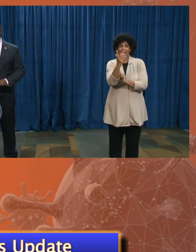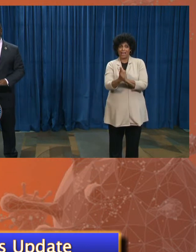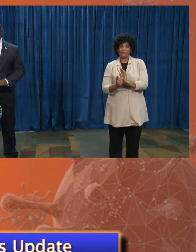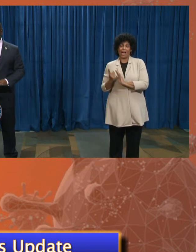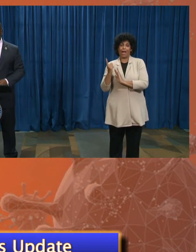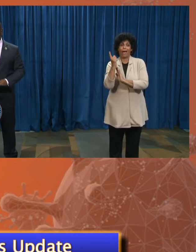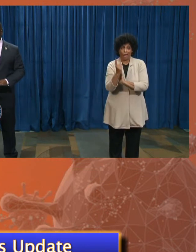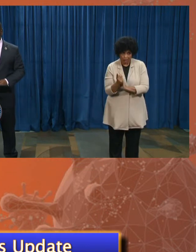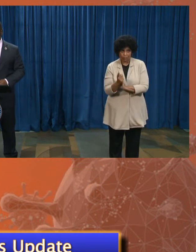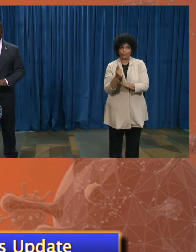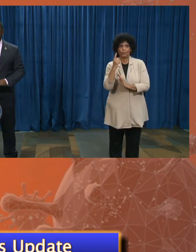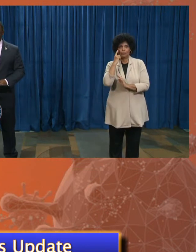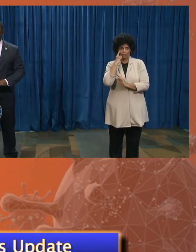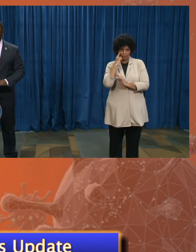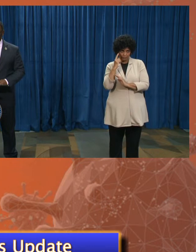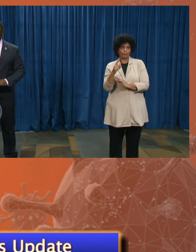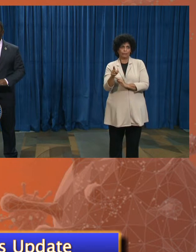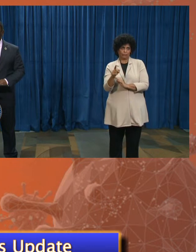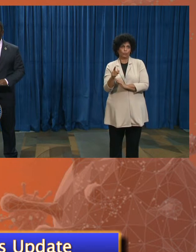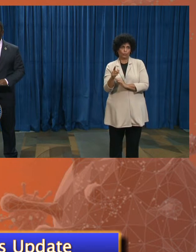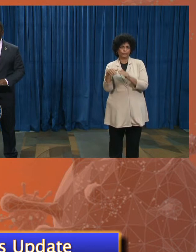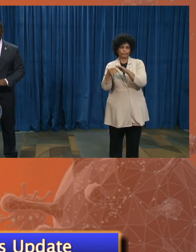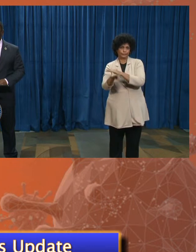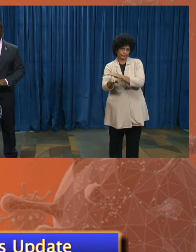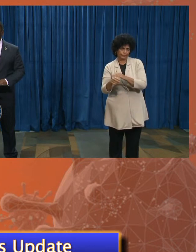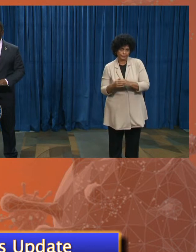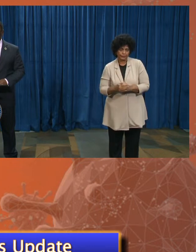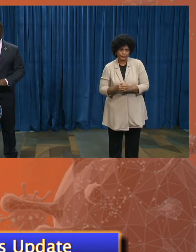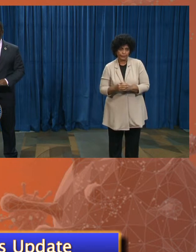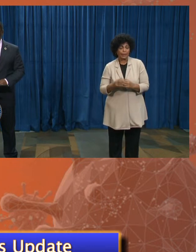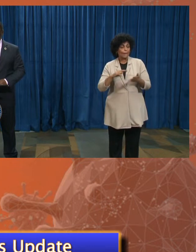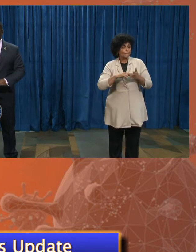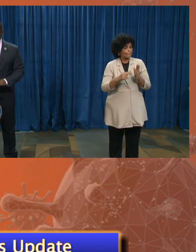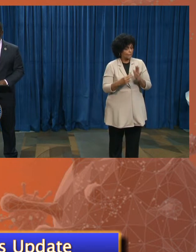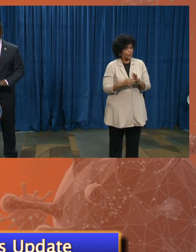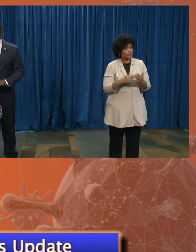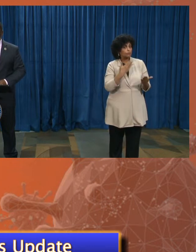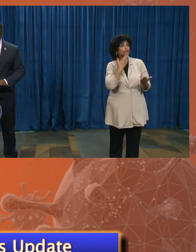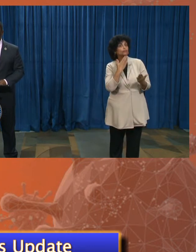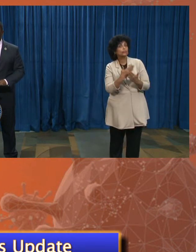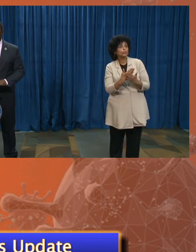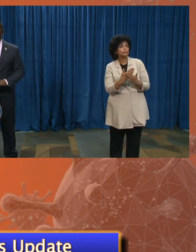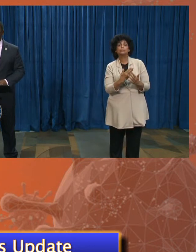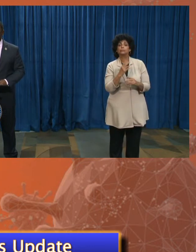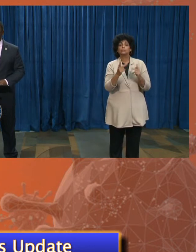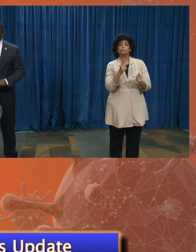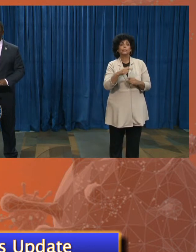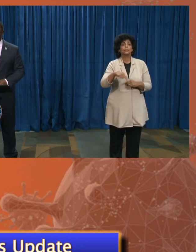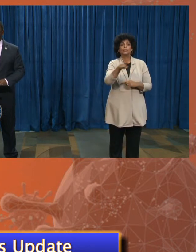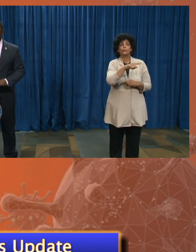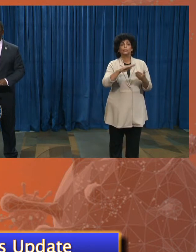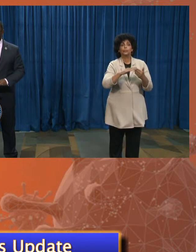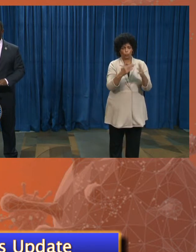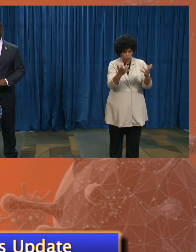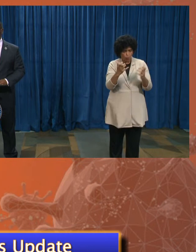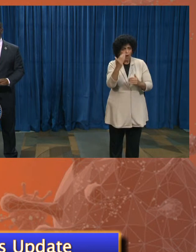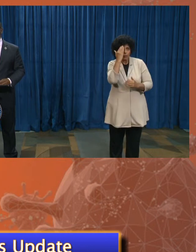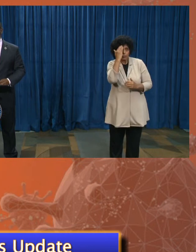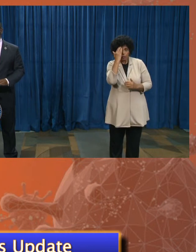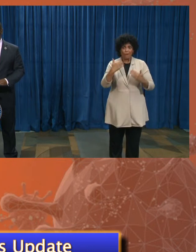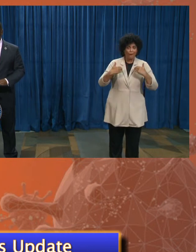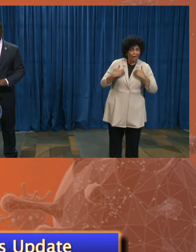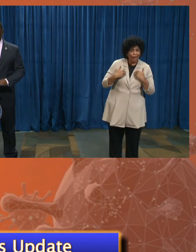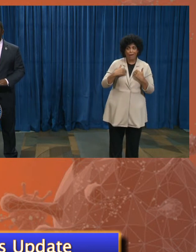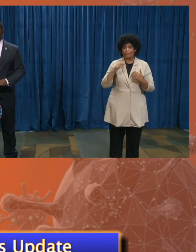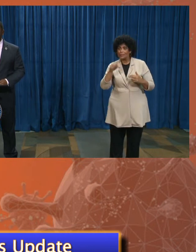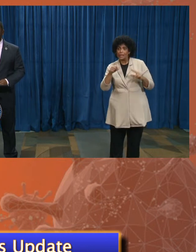This speaks favorably to our residents wanting to know their COVID status. The